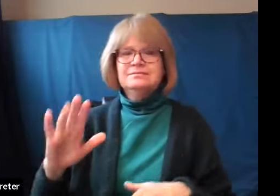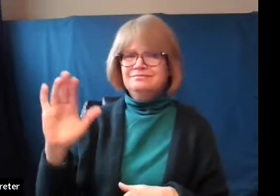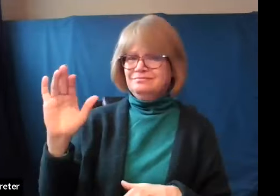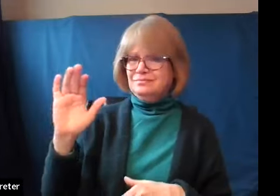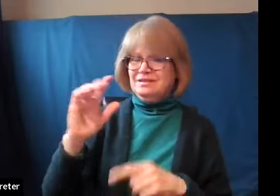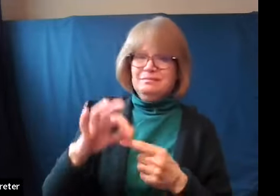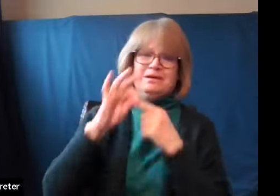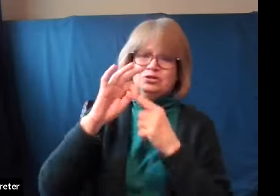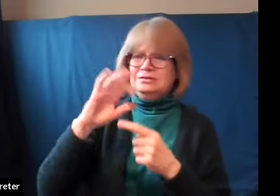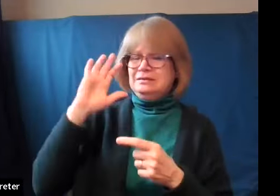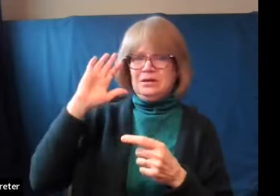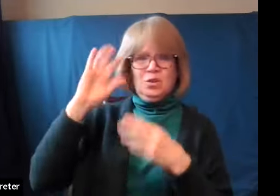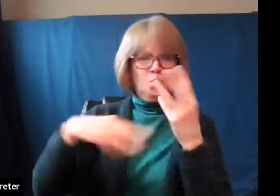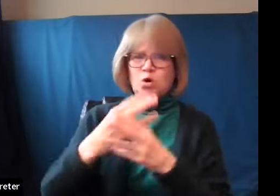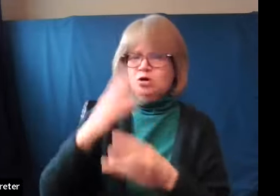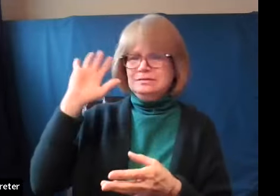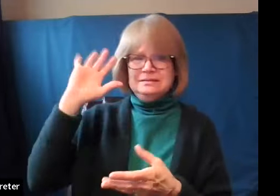us is spinning out of control.